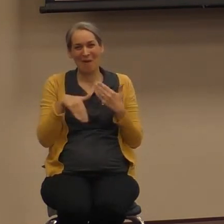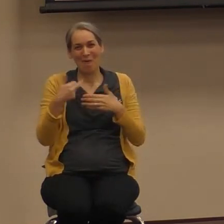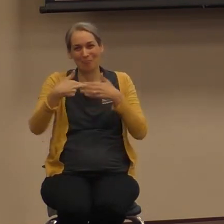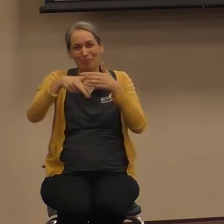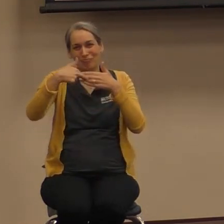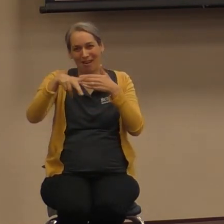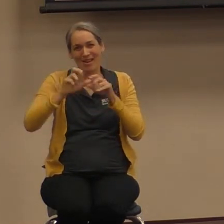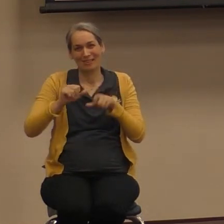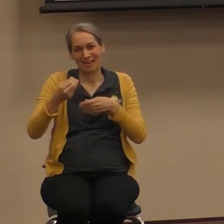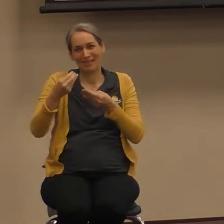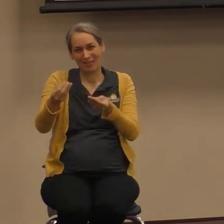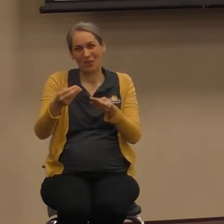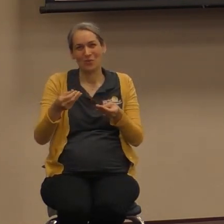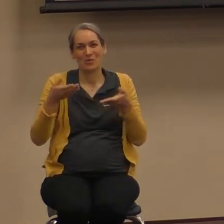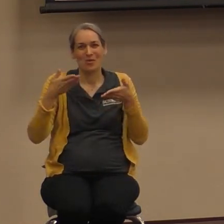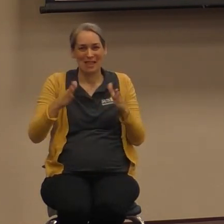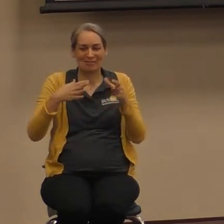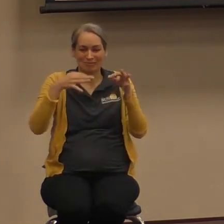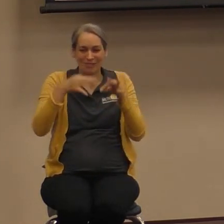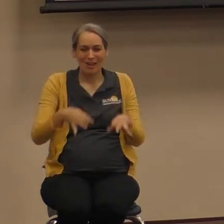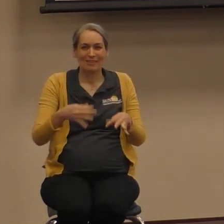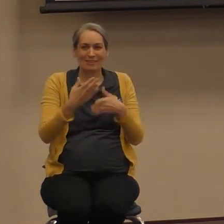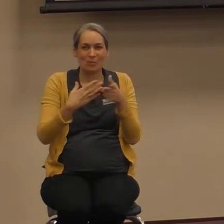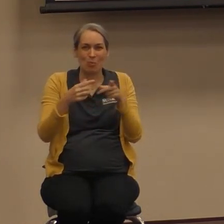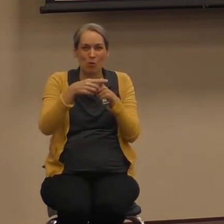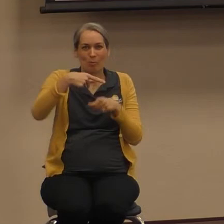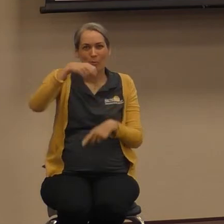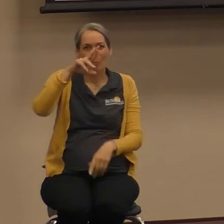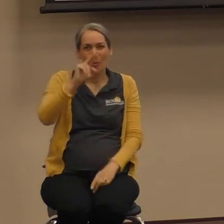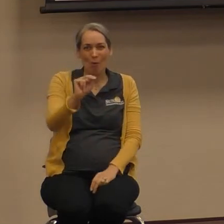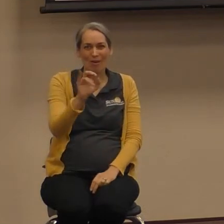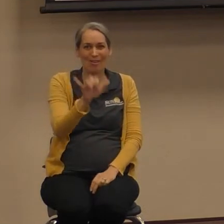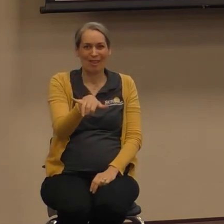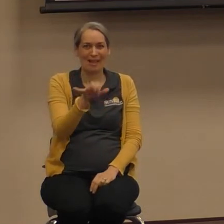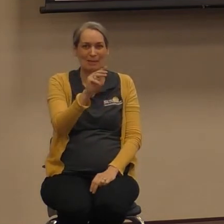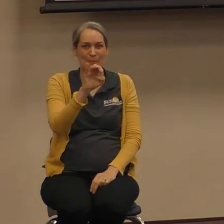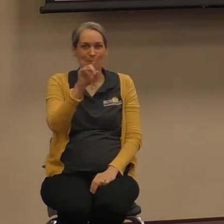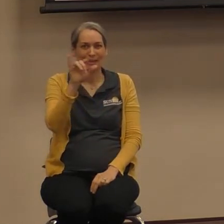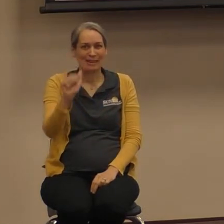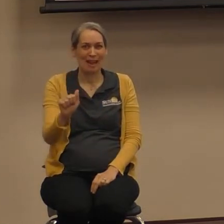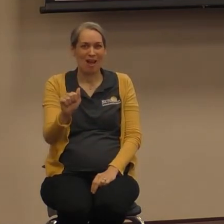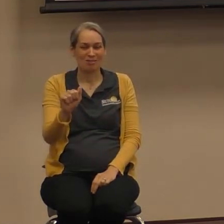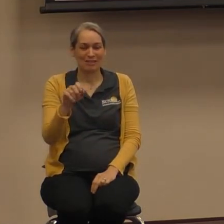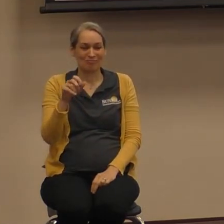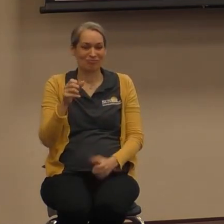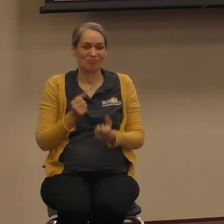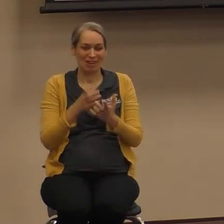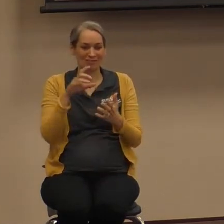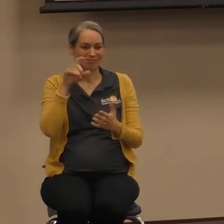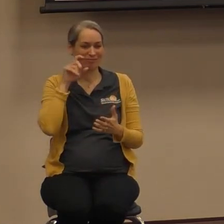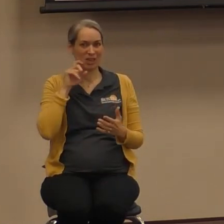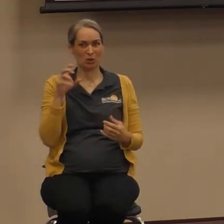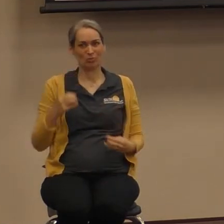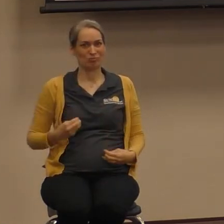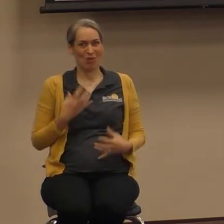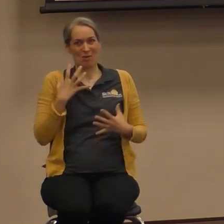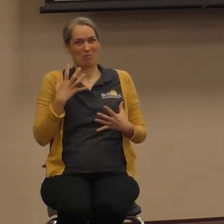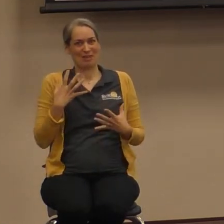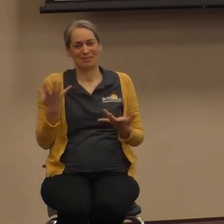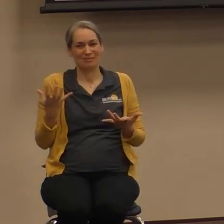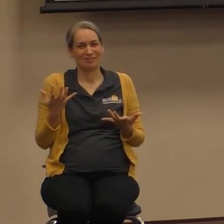information. Let's get into defining terms. Pornography is any form of media intended to be sexually arousing. That's how I take it. So this could